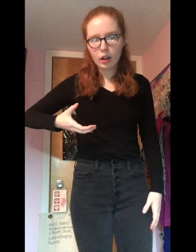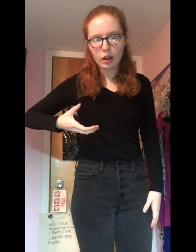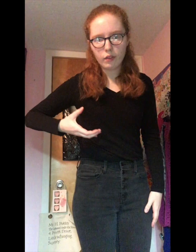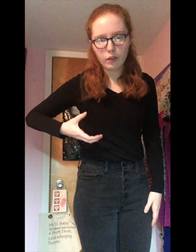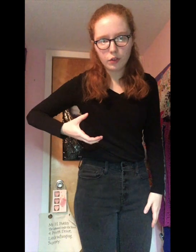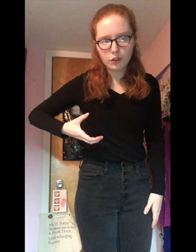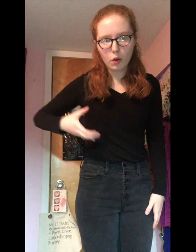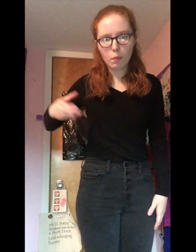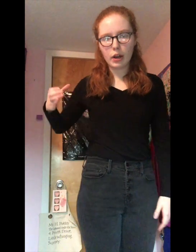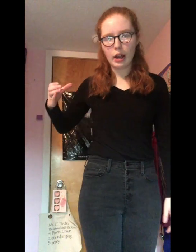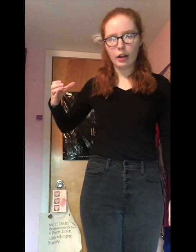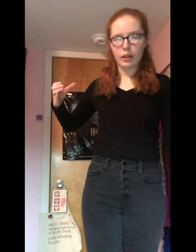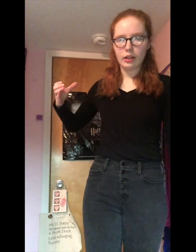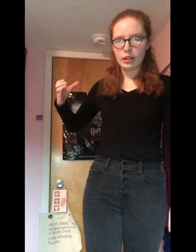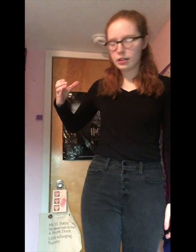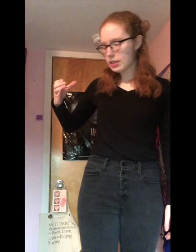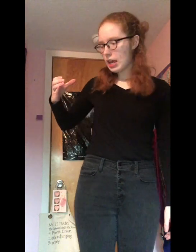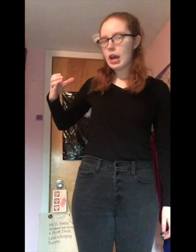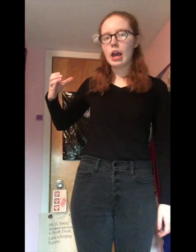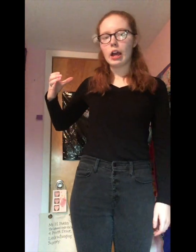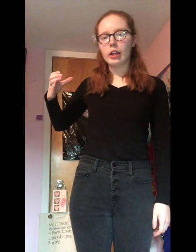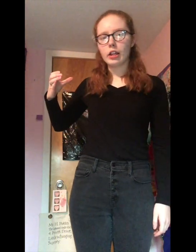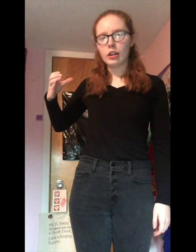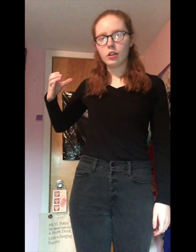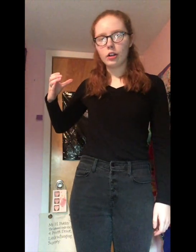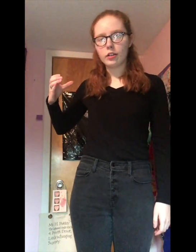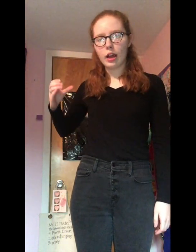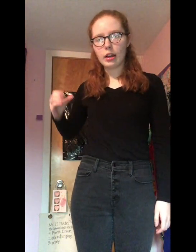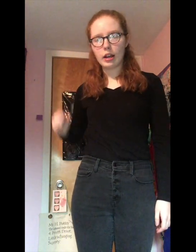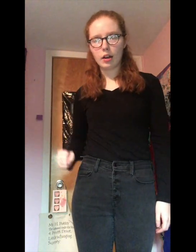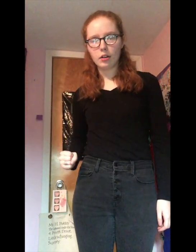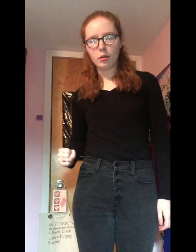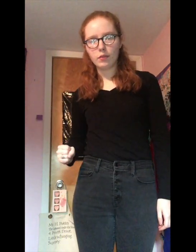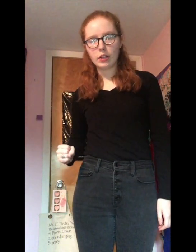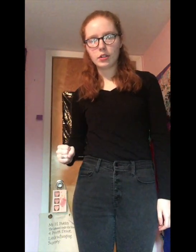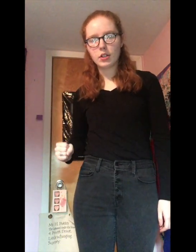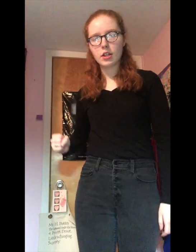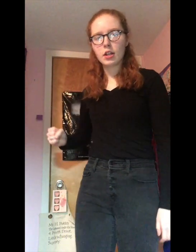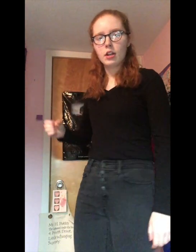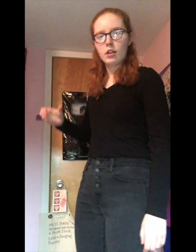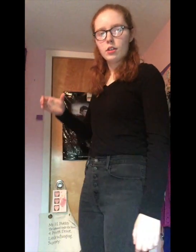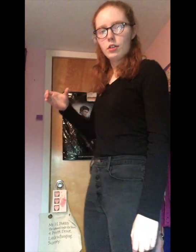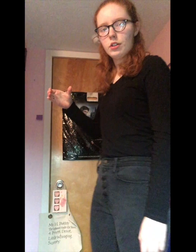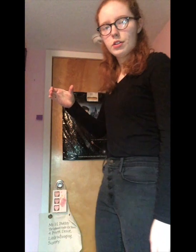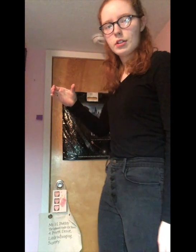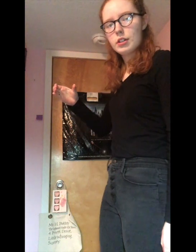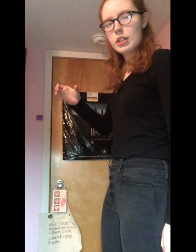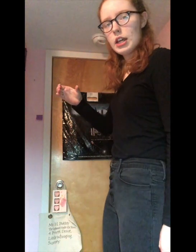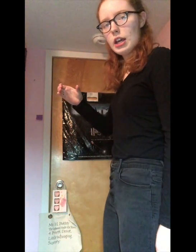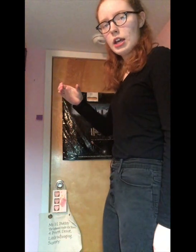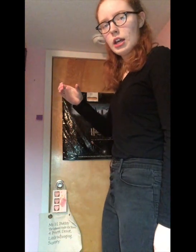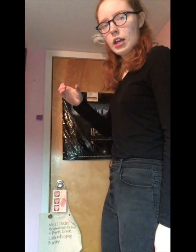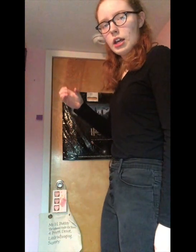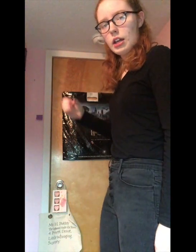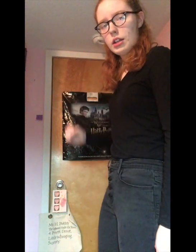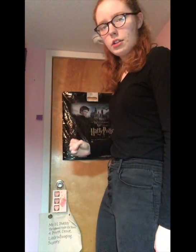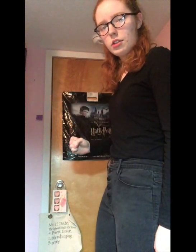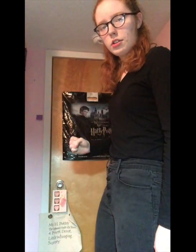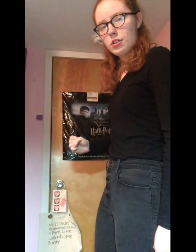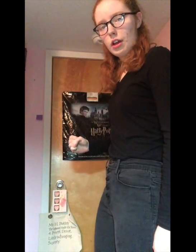kind of just open hand like this, and then you're going to slide it down into a fist. So just C down to